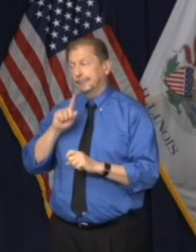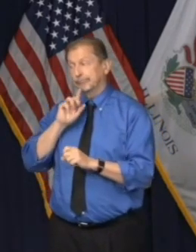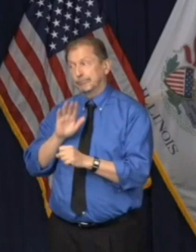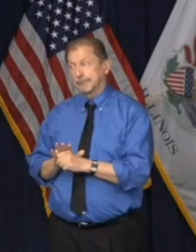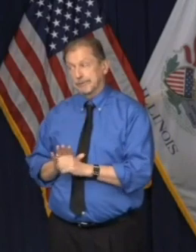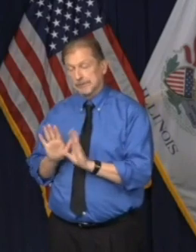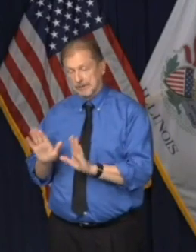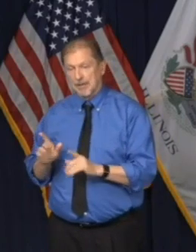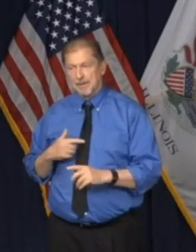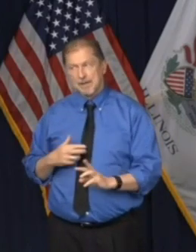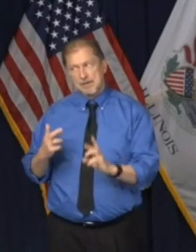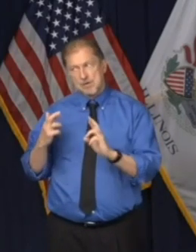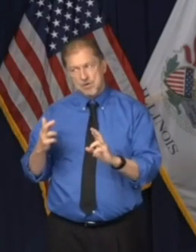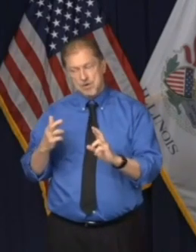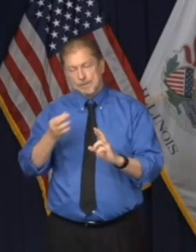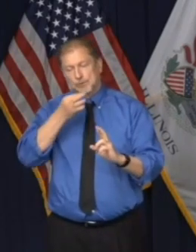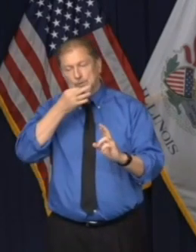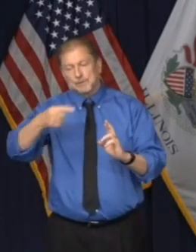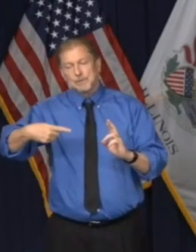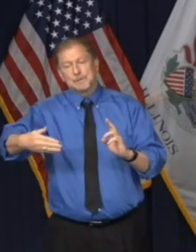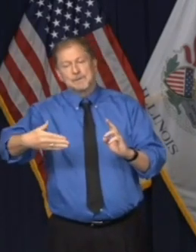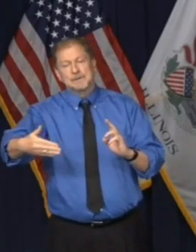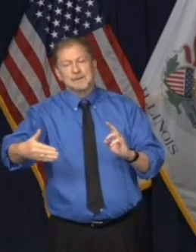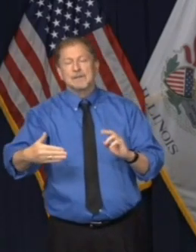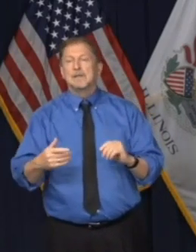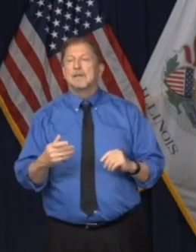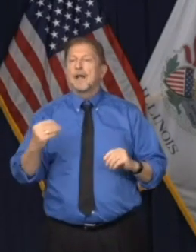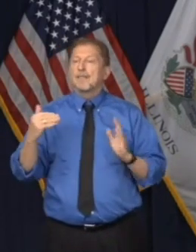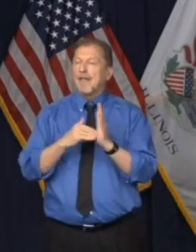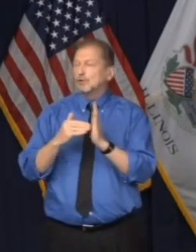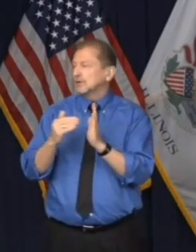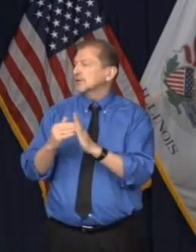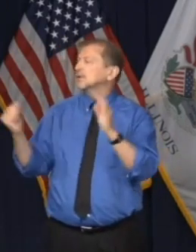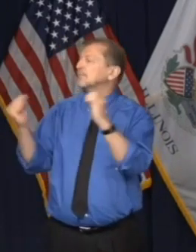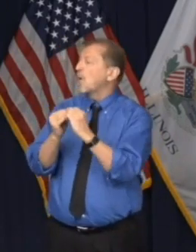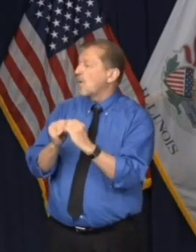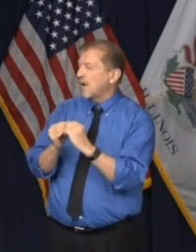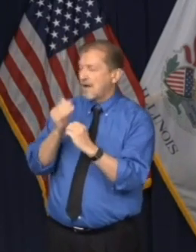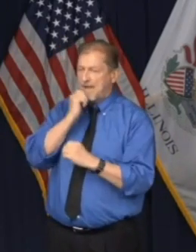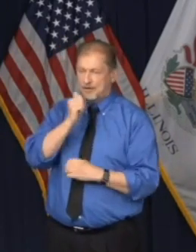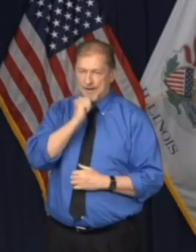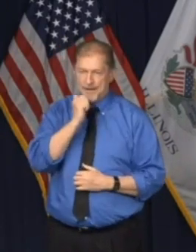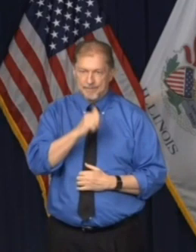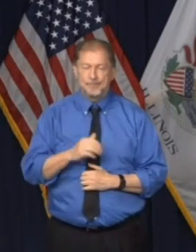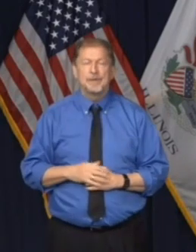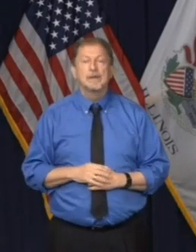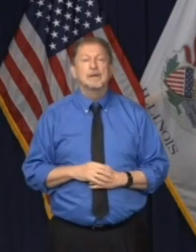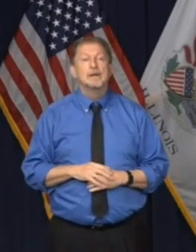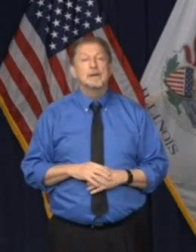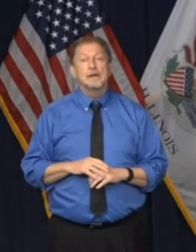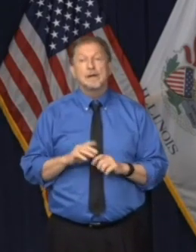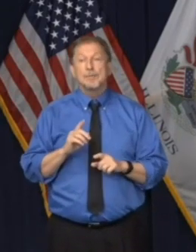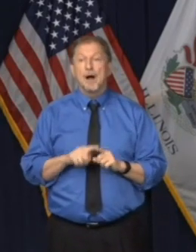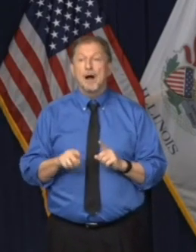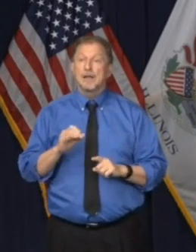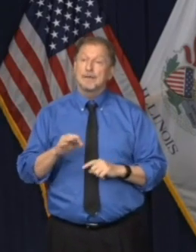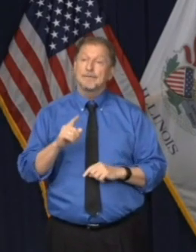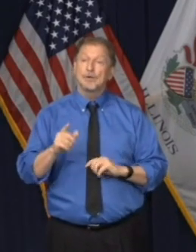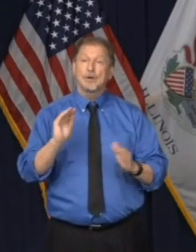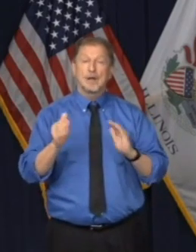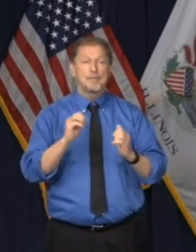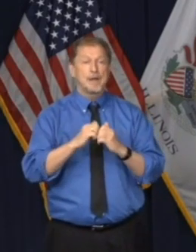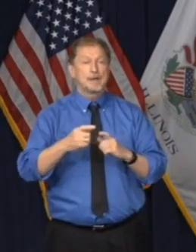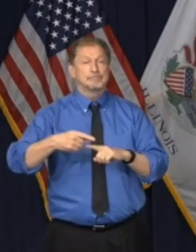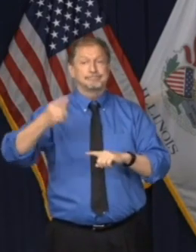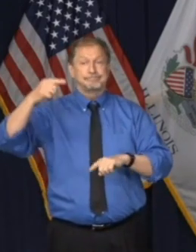my hope is in the very near future, you will start to see thousands more than you're seeing now. But you will see that if you do it a trend line, and I do